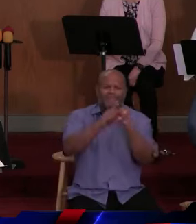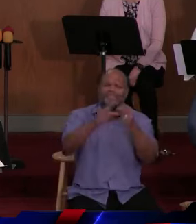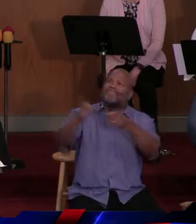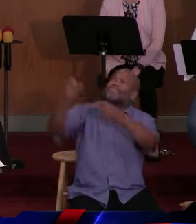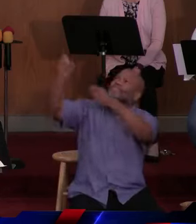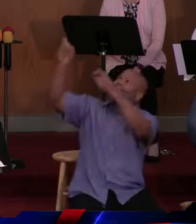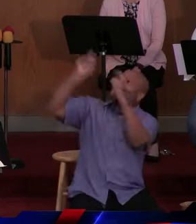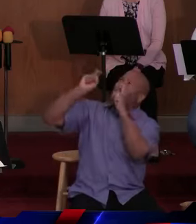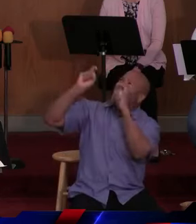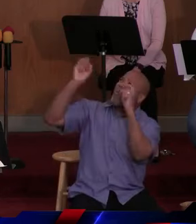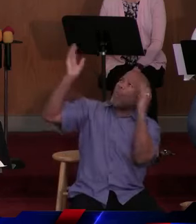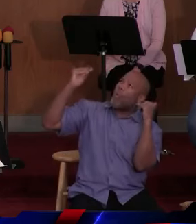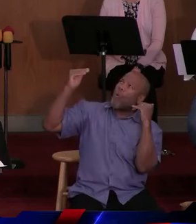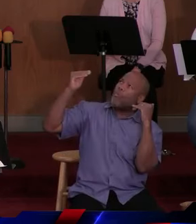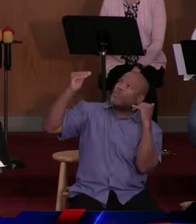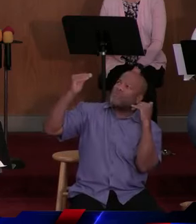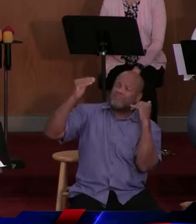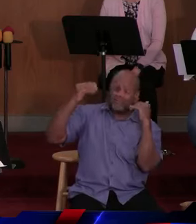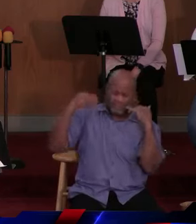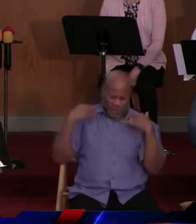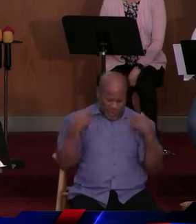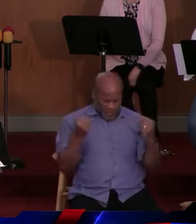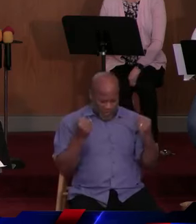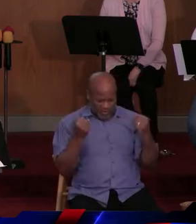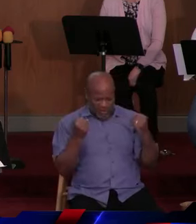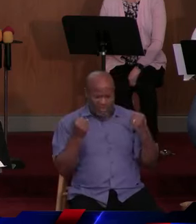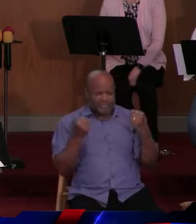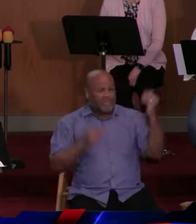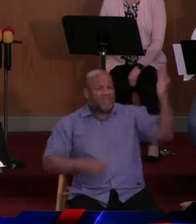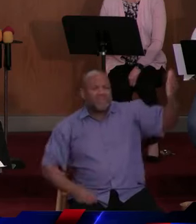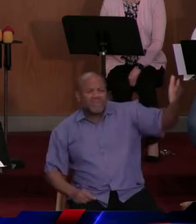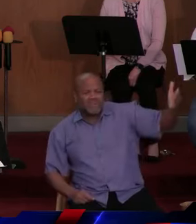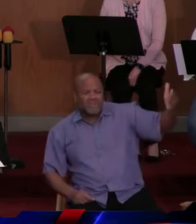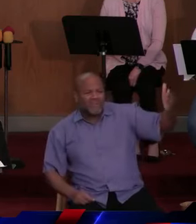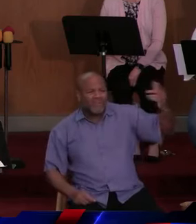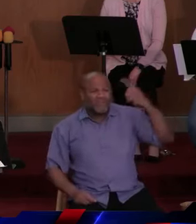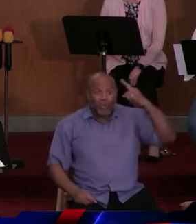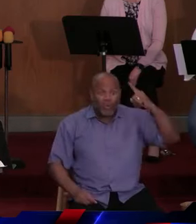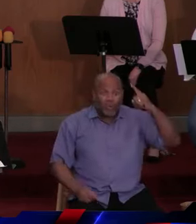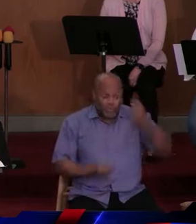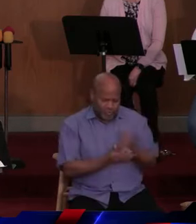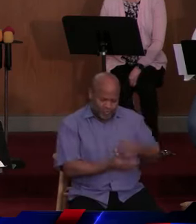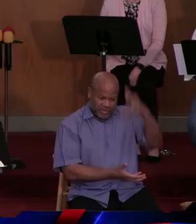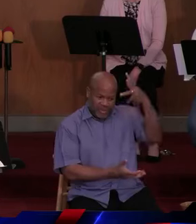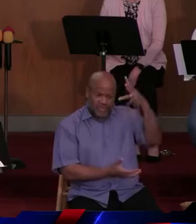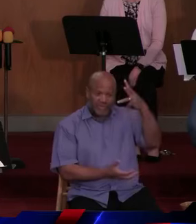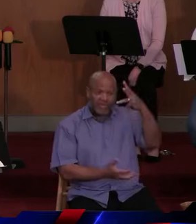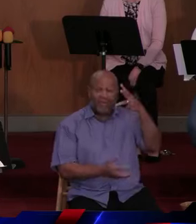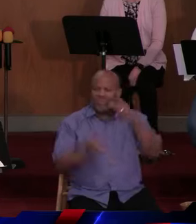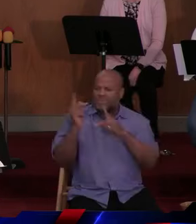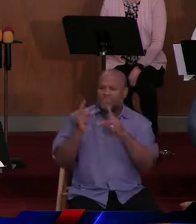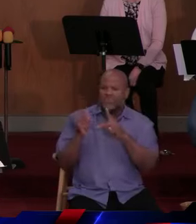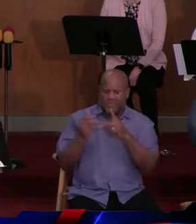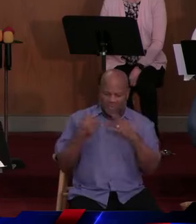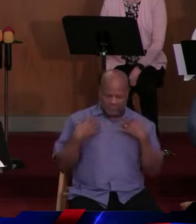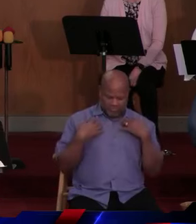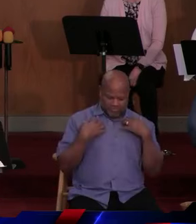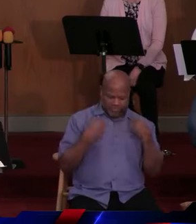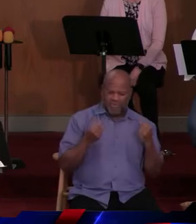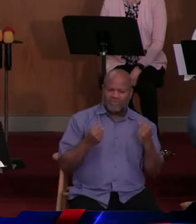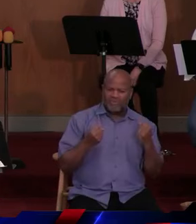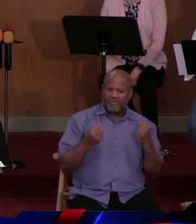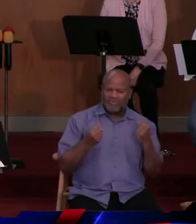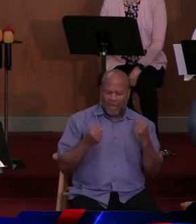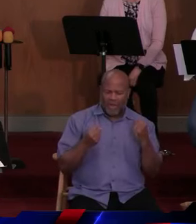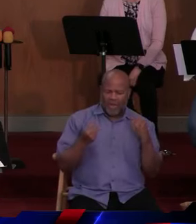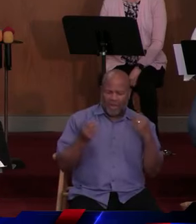reveal purpose. Courage to preach, not for fame or fortune or public approval, but preach to an audience